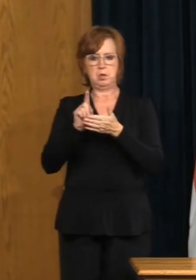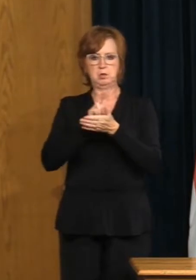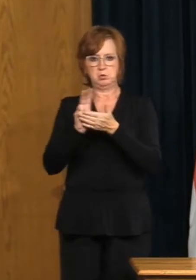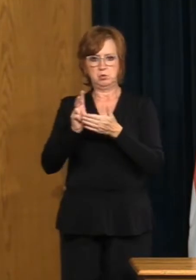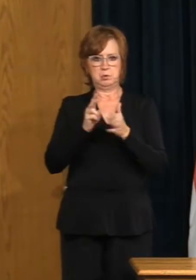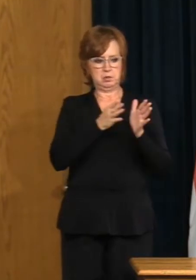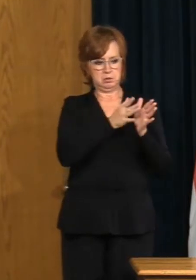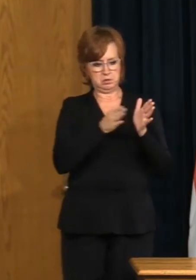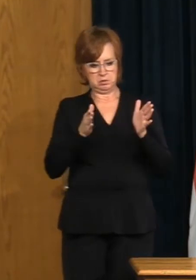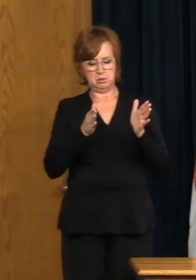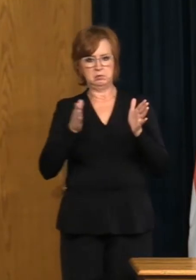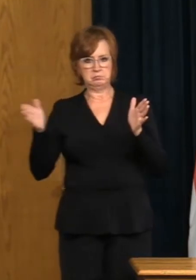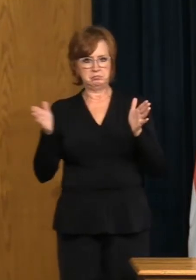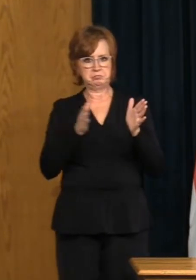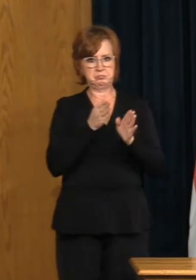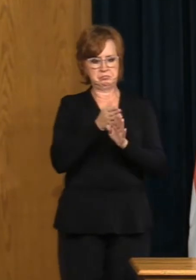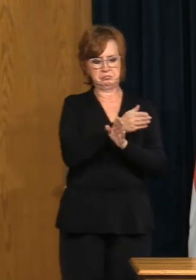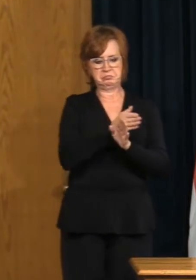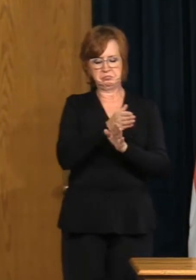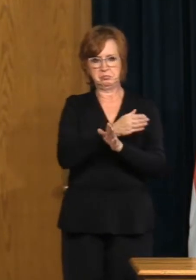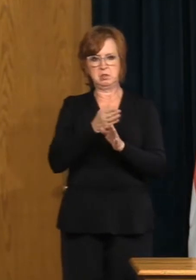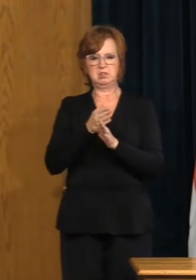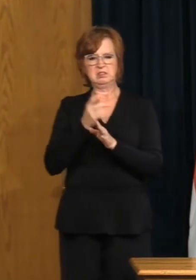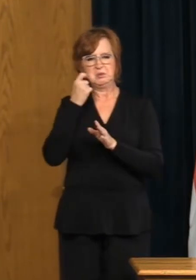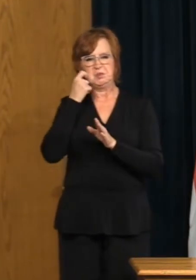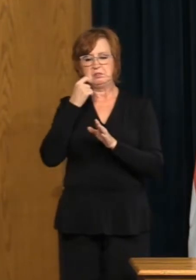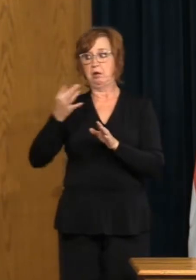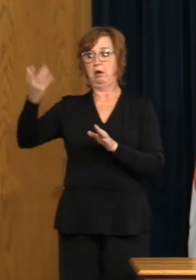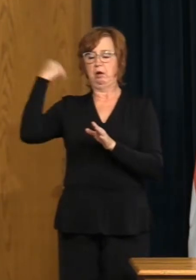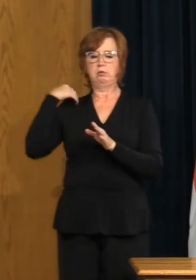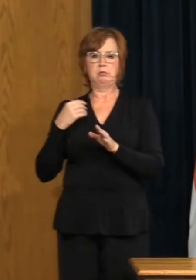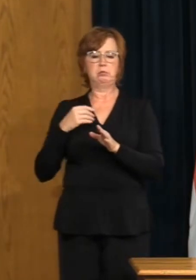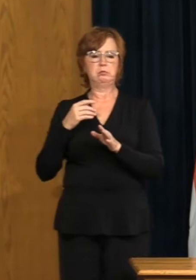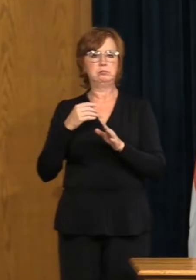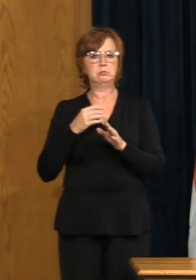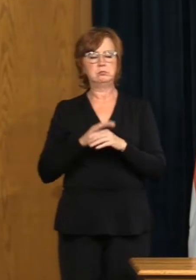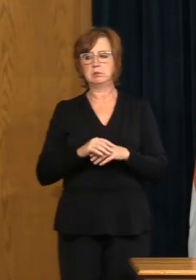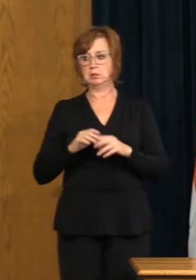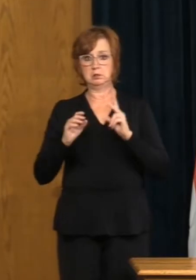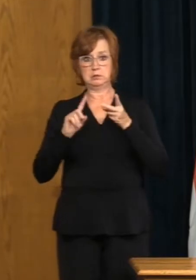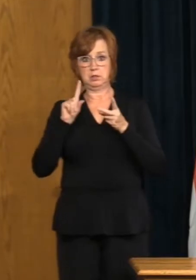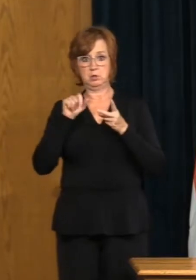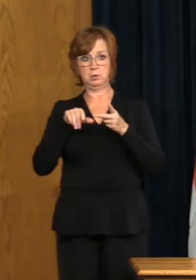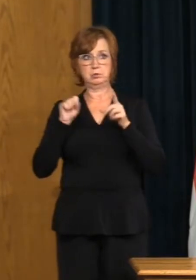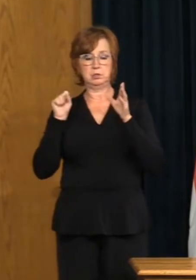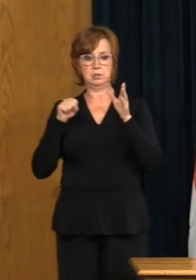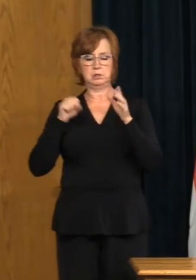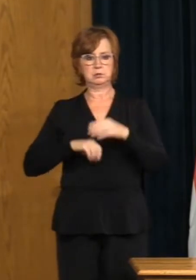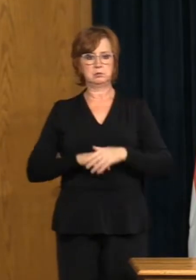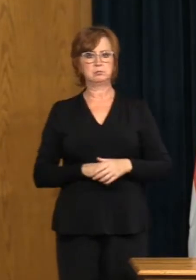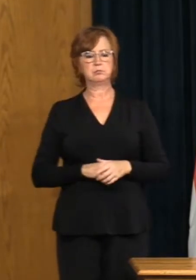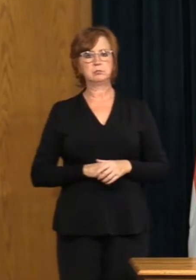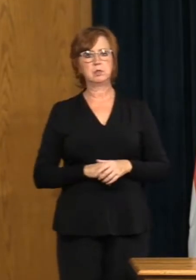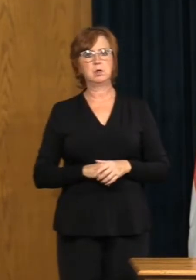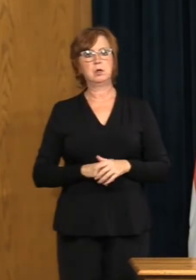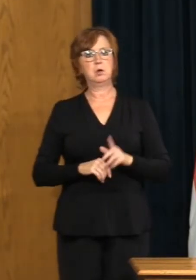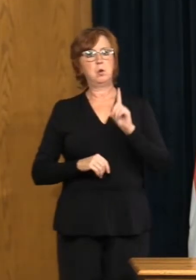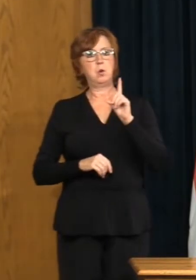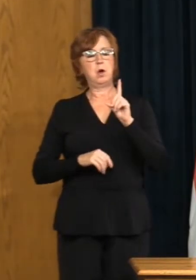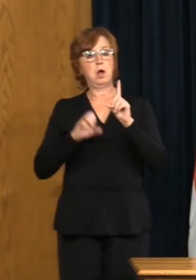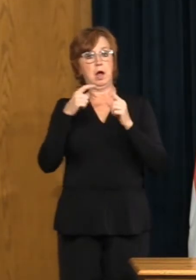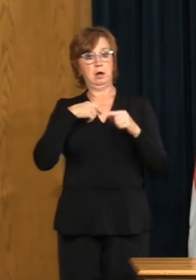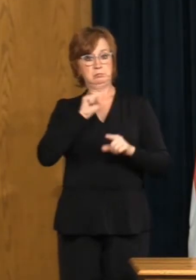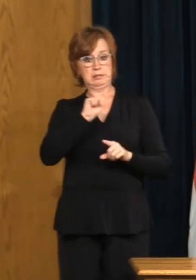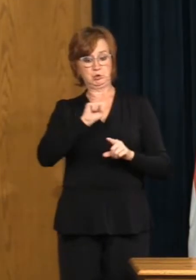Do you have a follow-up question, Kyle? Yes, just on a different note here. There's now been a case at a long-term care facility here